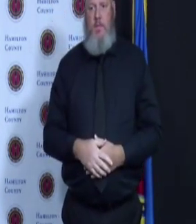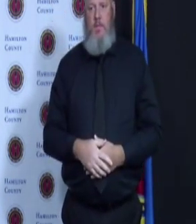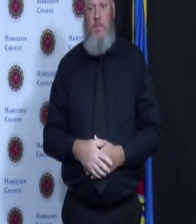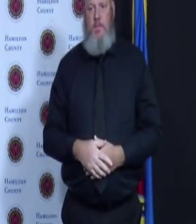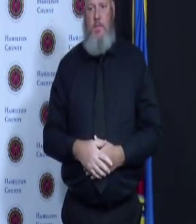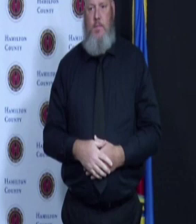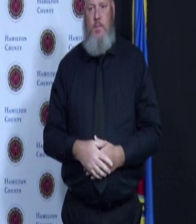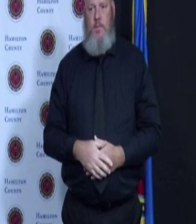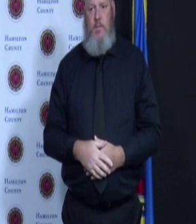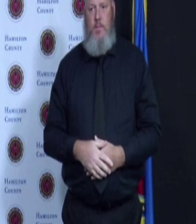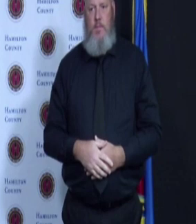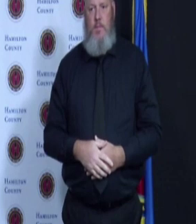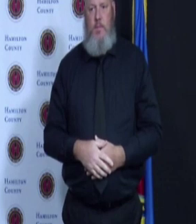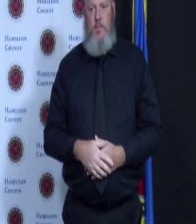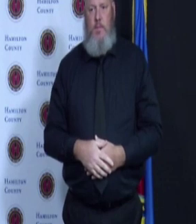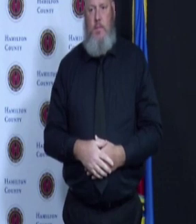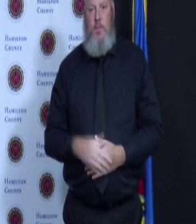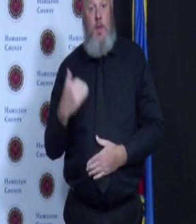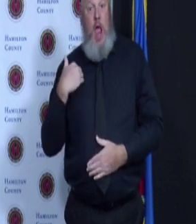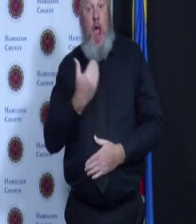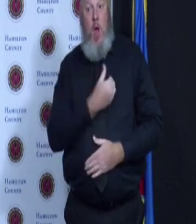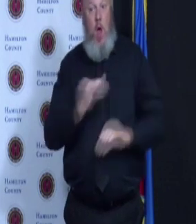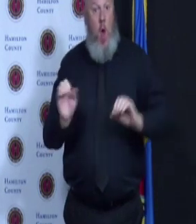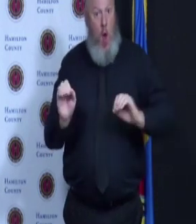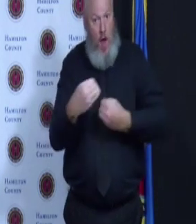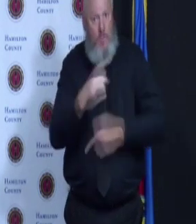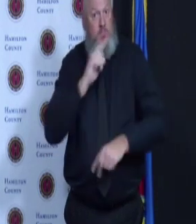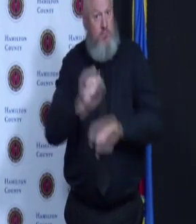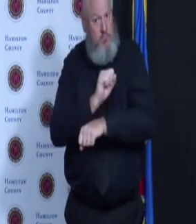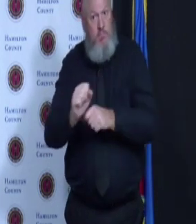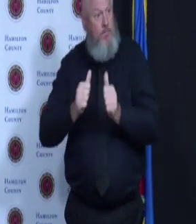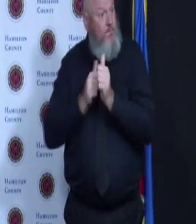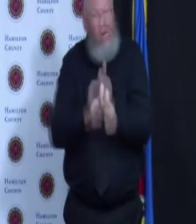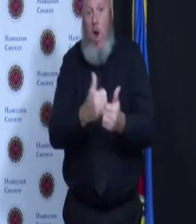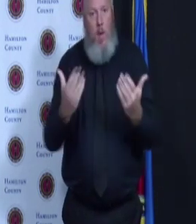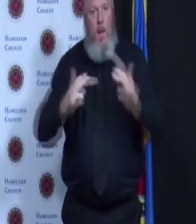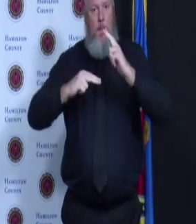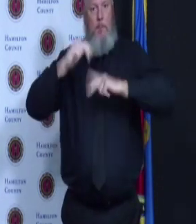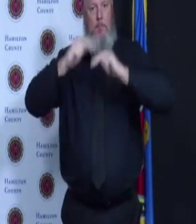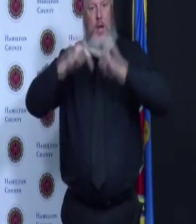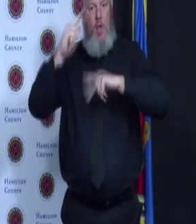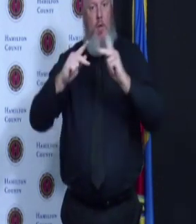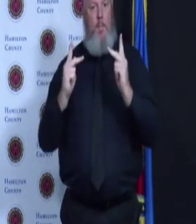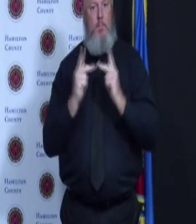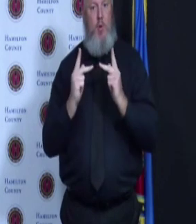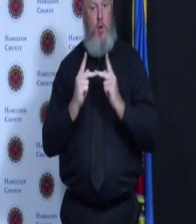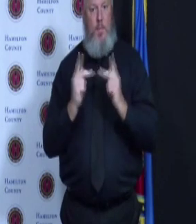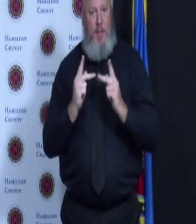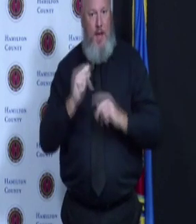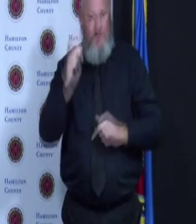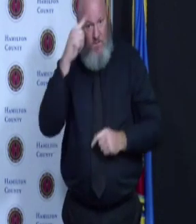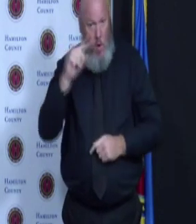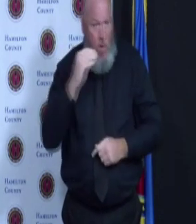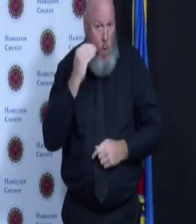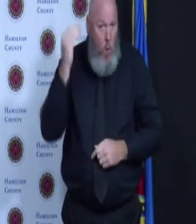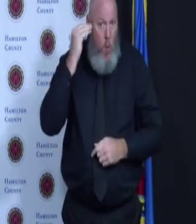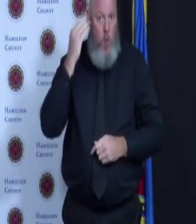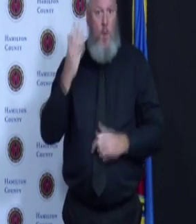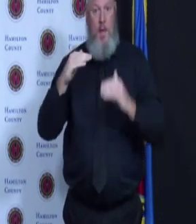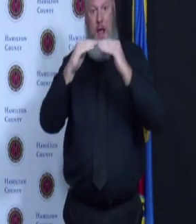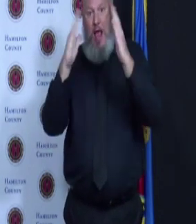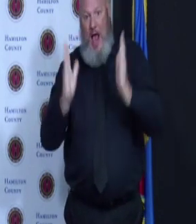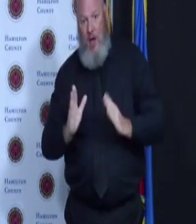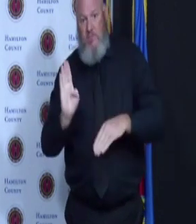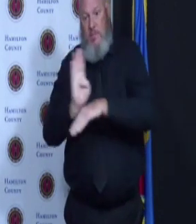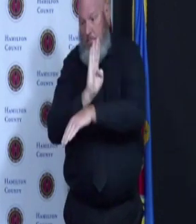place so that residential and commercial construction can continue, even with a closed administration building. Even more impressive